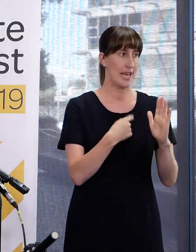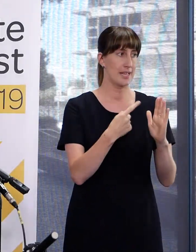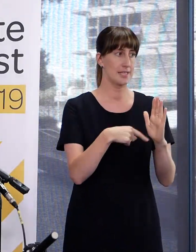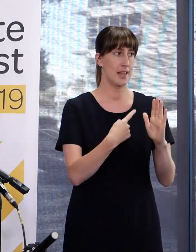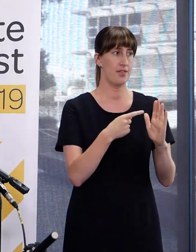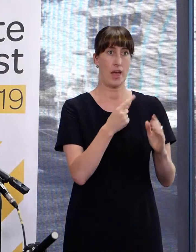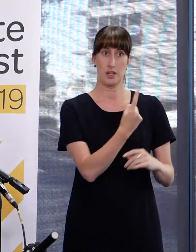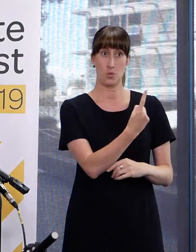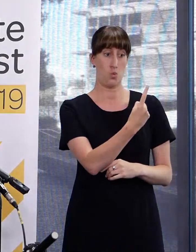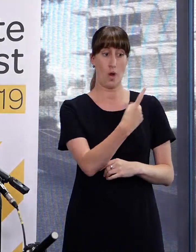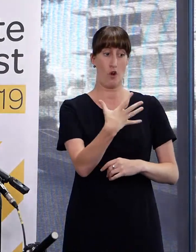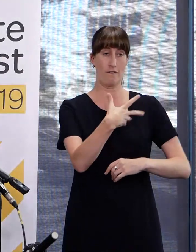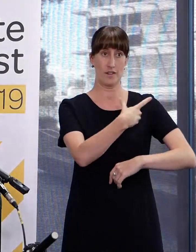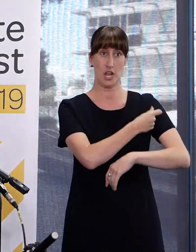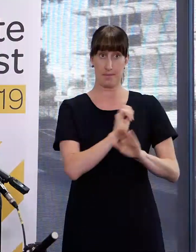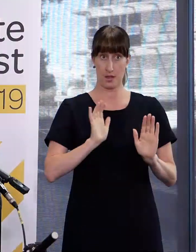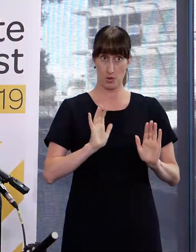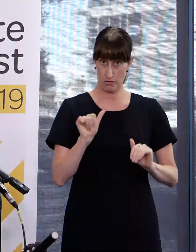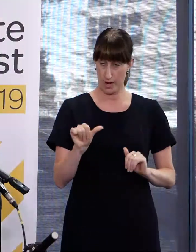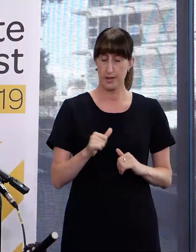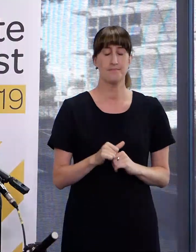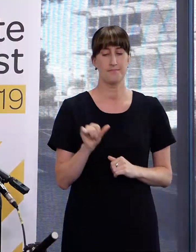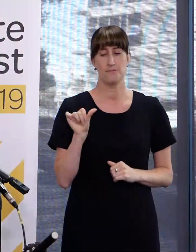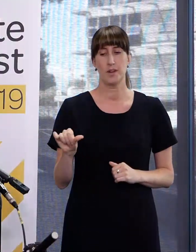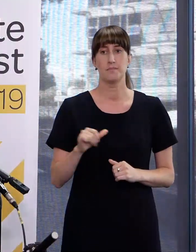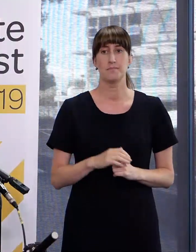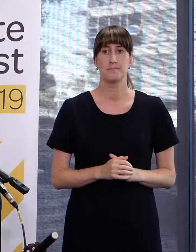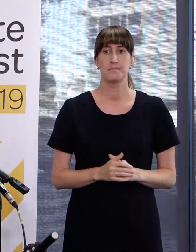Chris, aren't you just in a sense